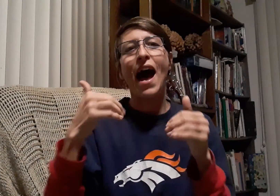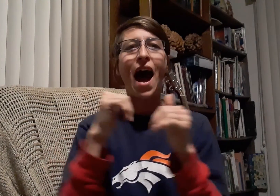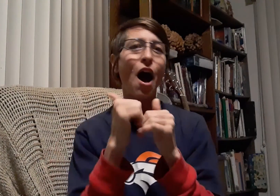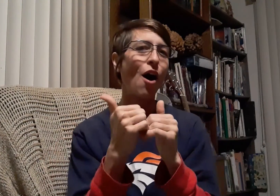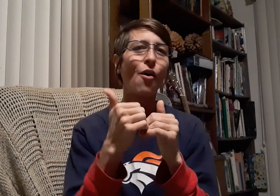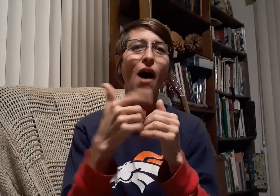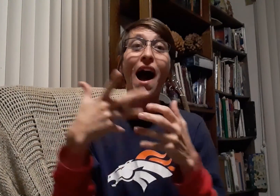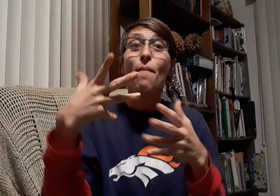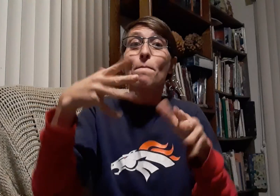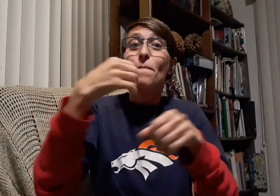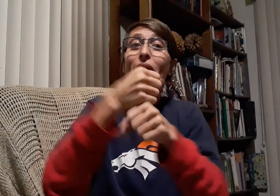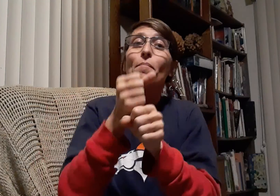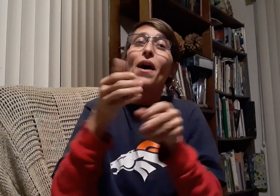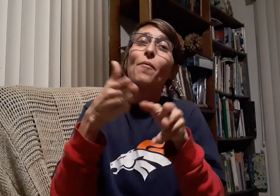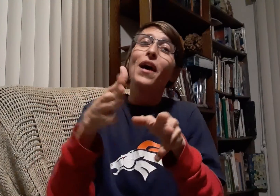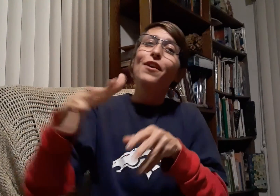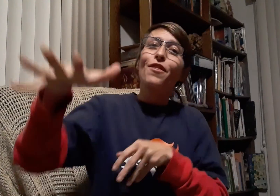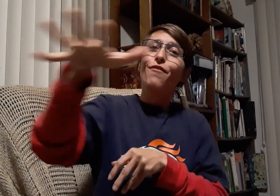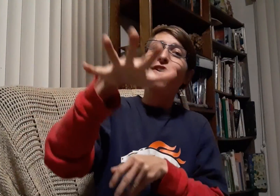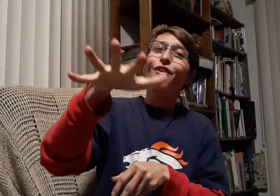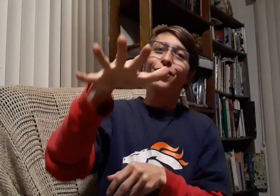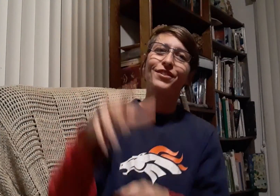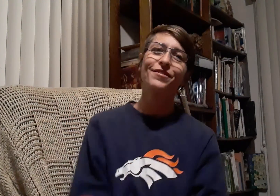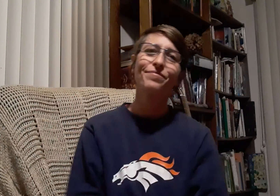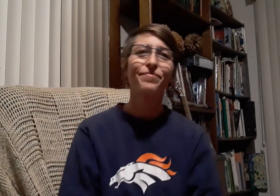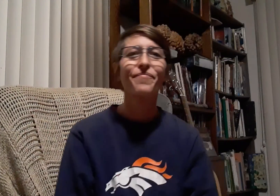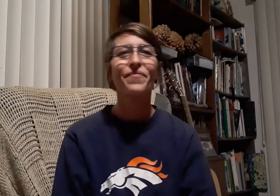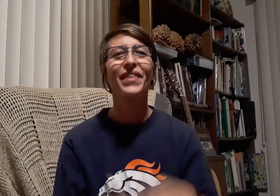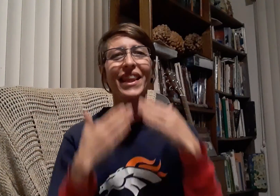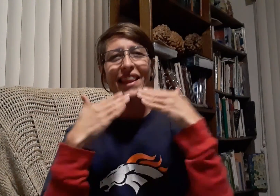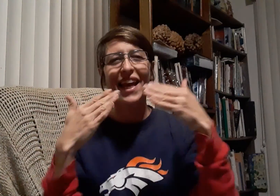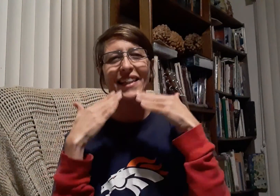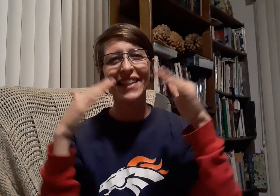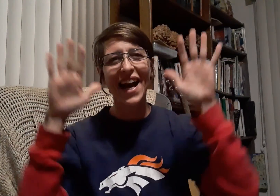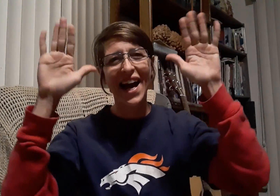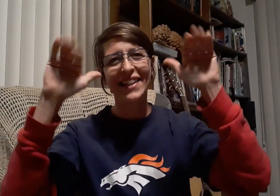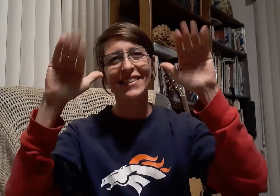how I made my way to the field. Thanks, guys.